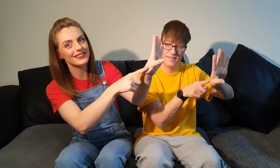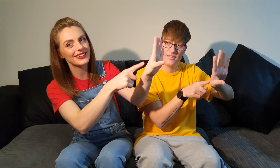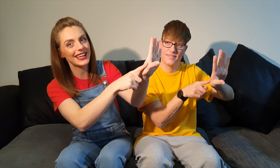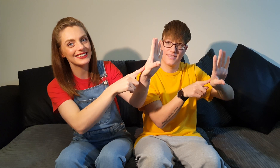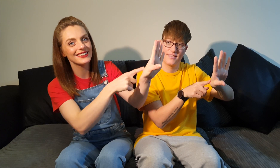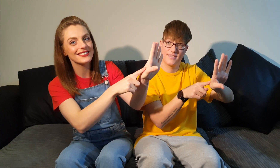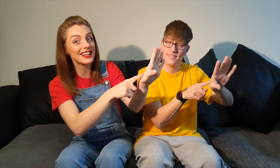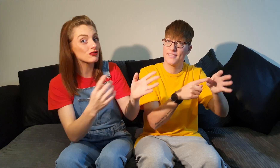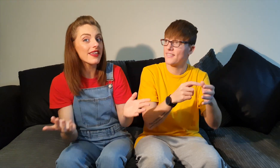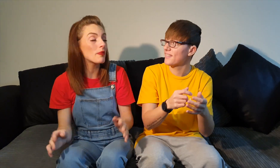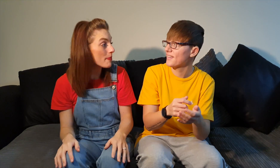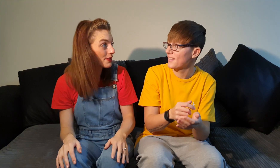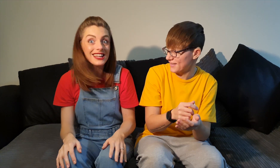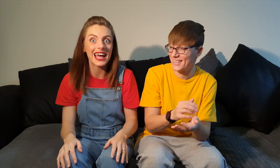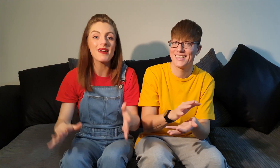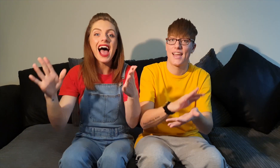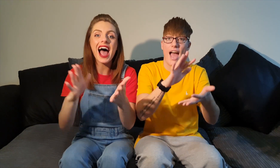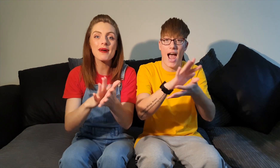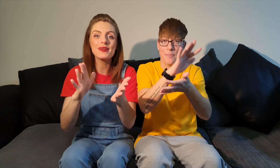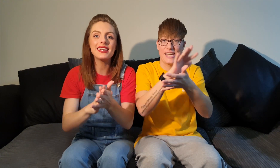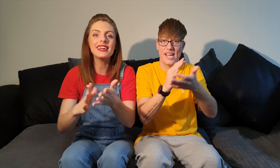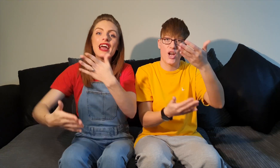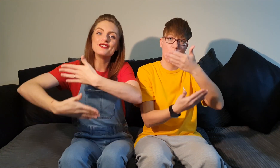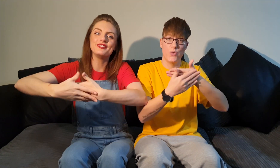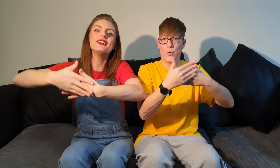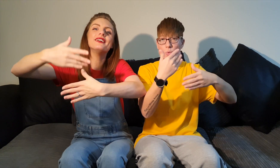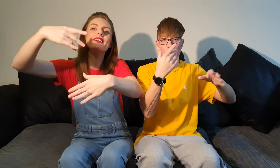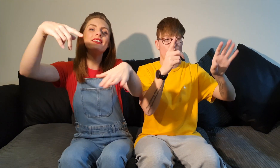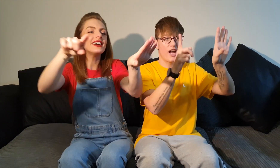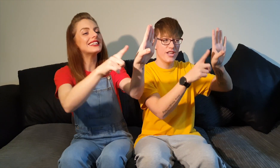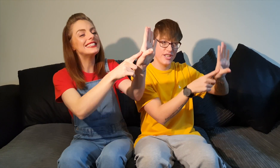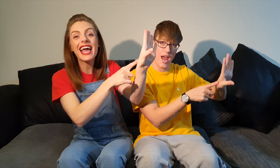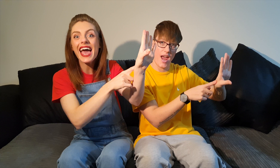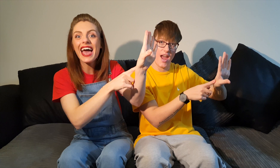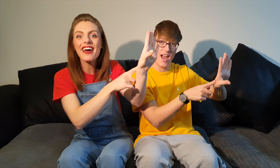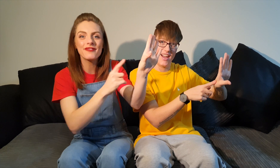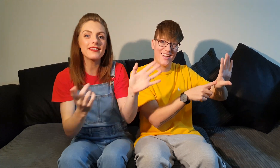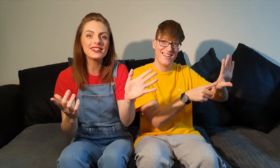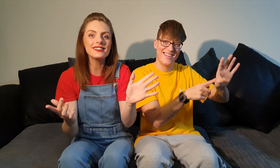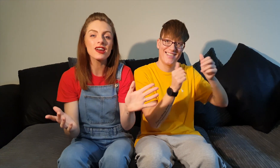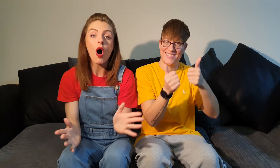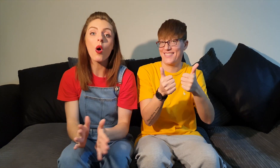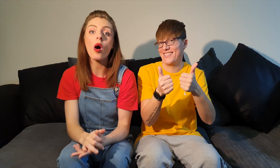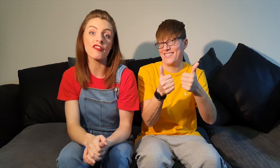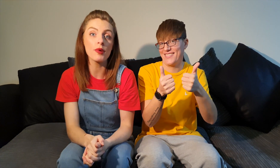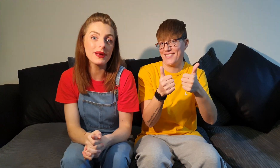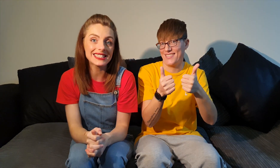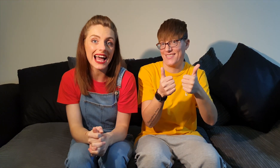okay? So let's try that one more time. Happy New Year. Very good. Or if mum and dad have